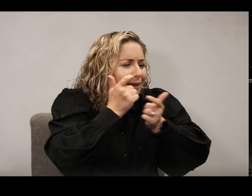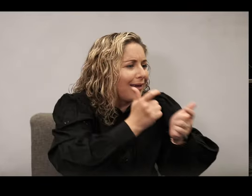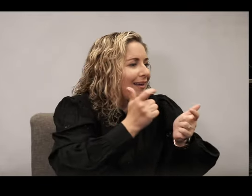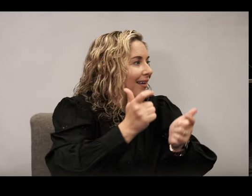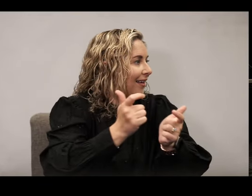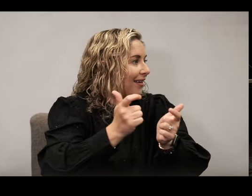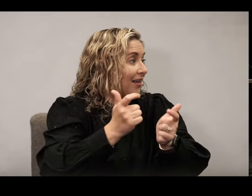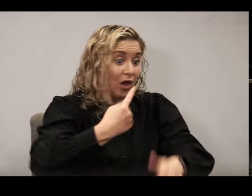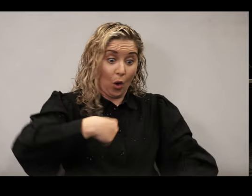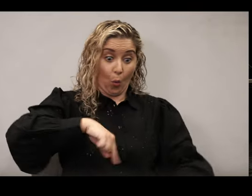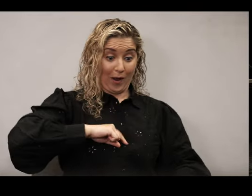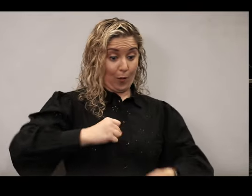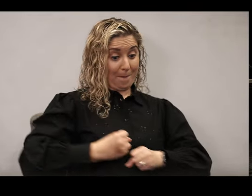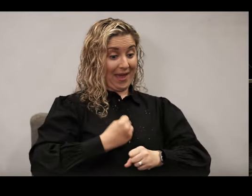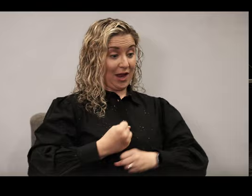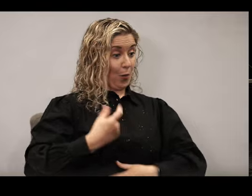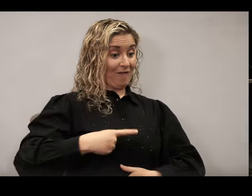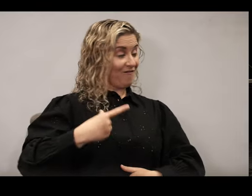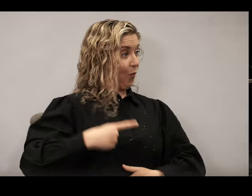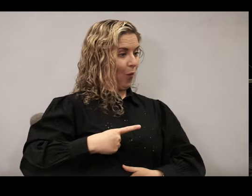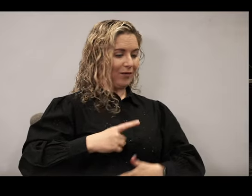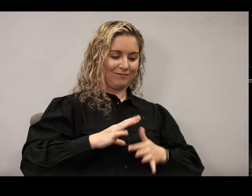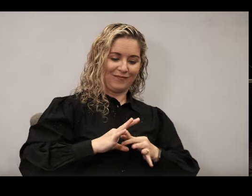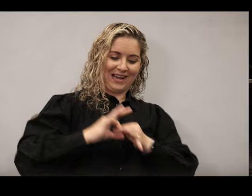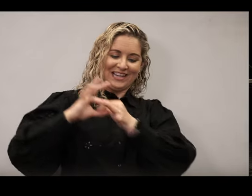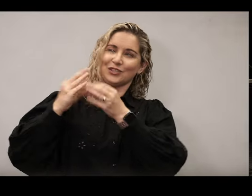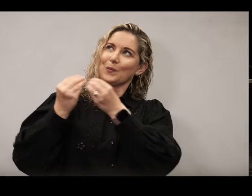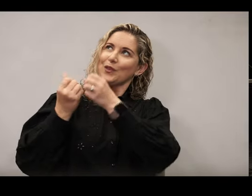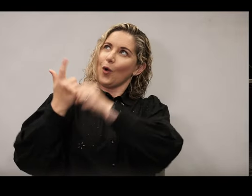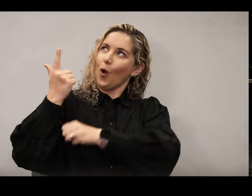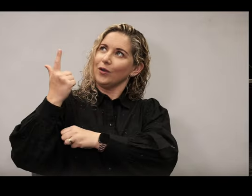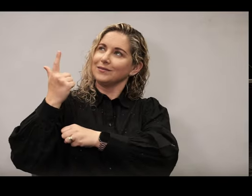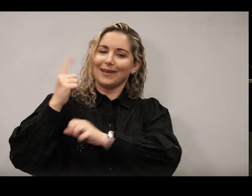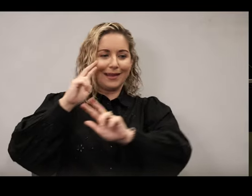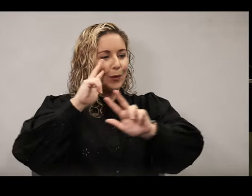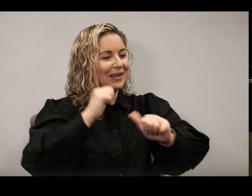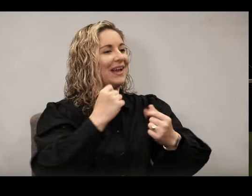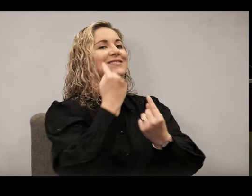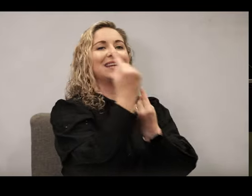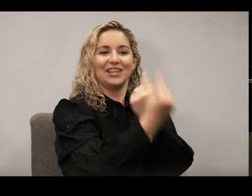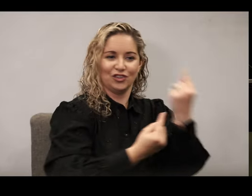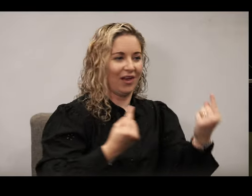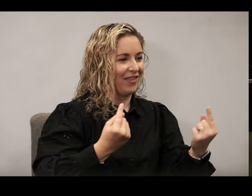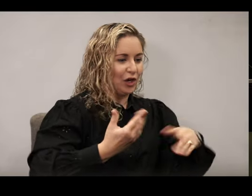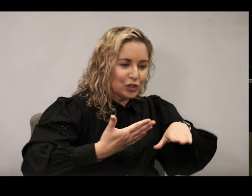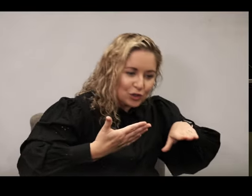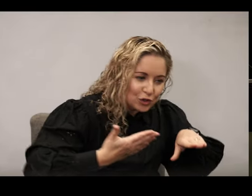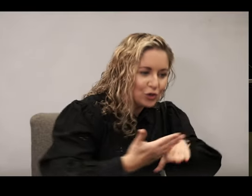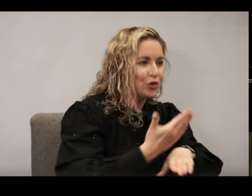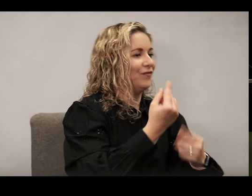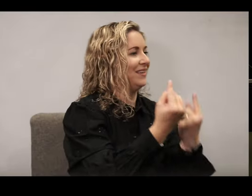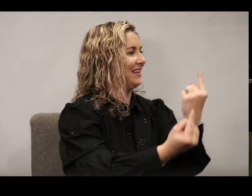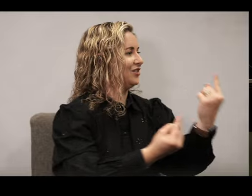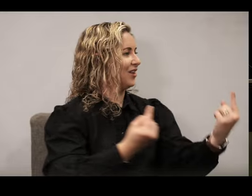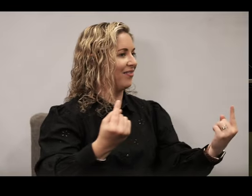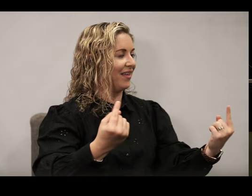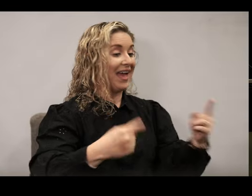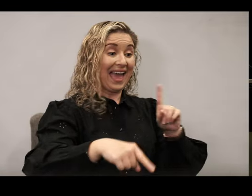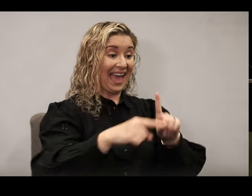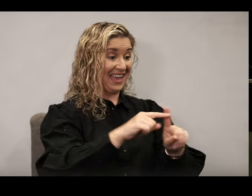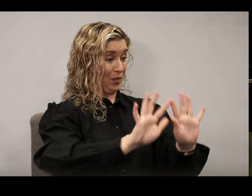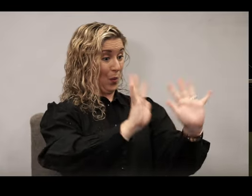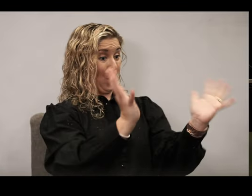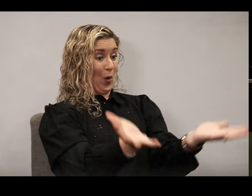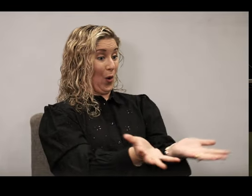towards God, living in loving obedience, towards our fellow man, loving service, and towards creation, loving